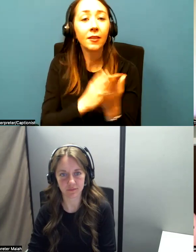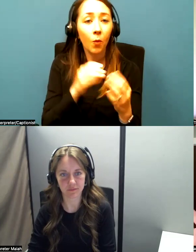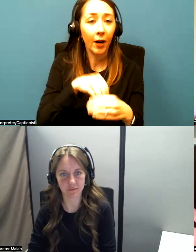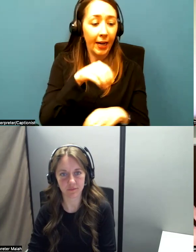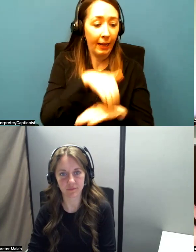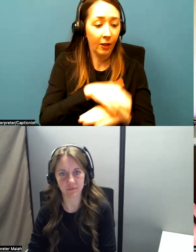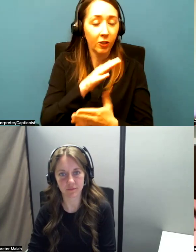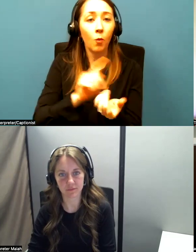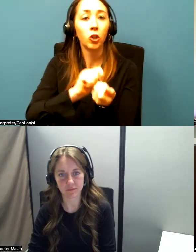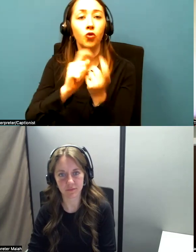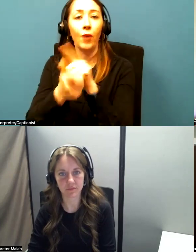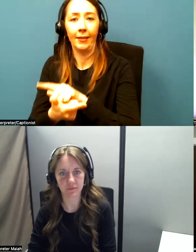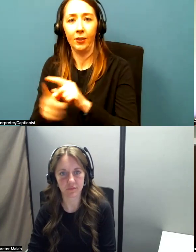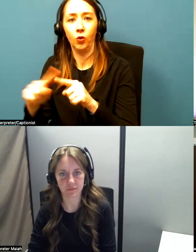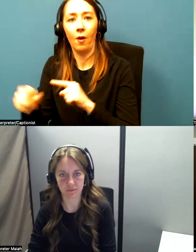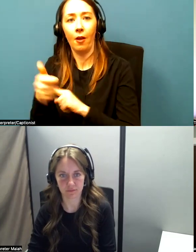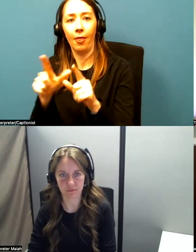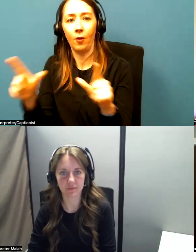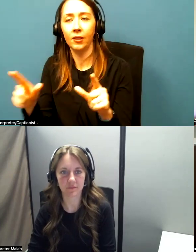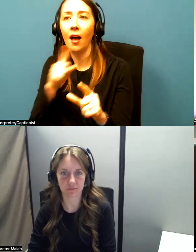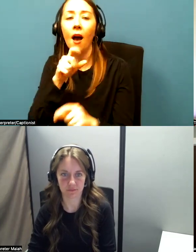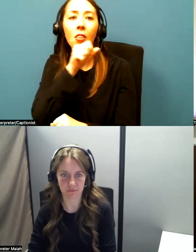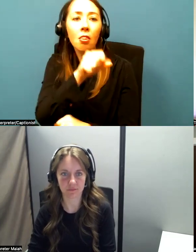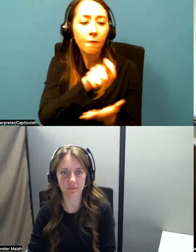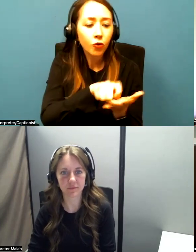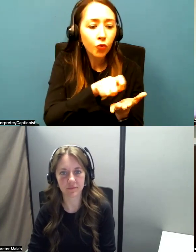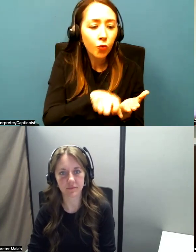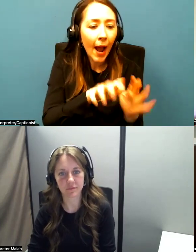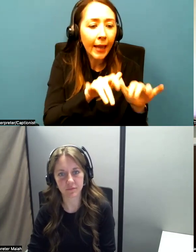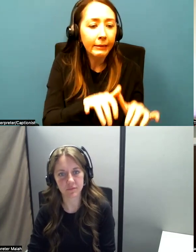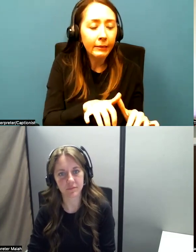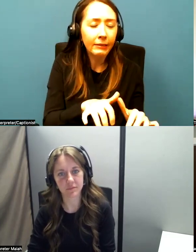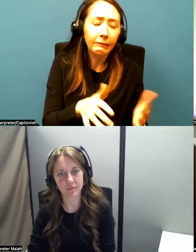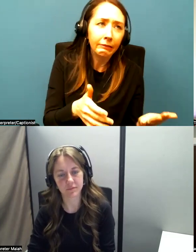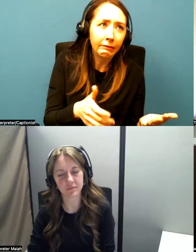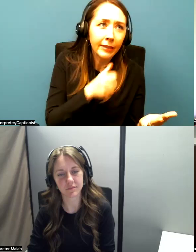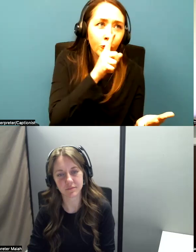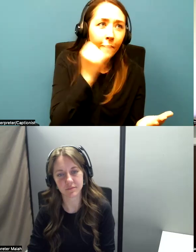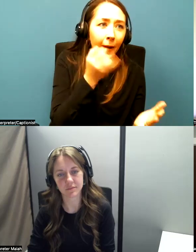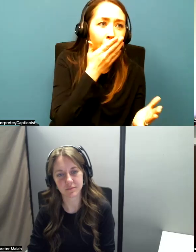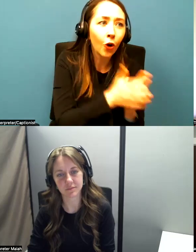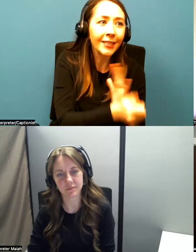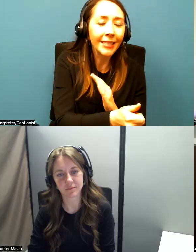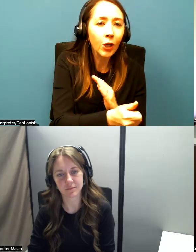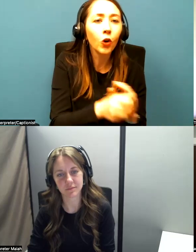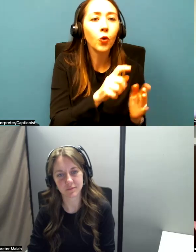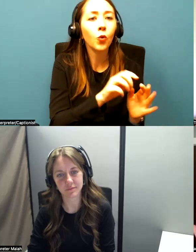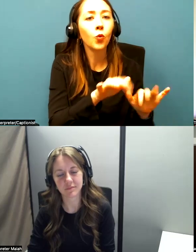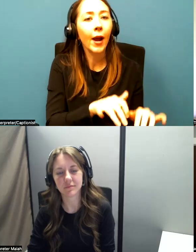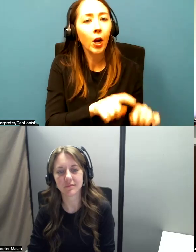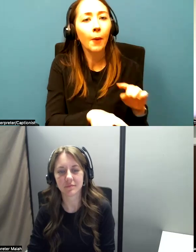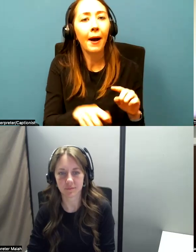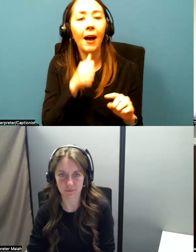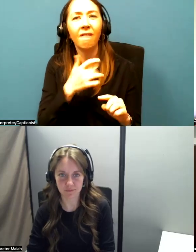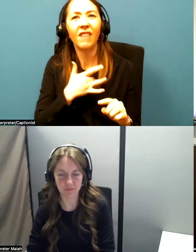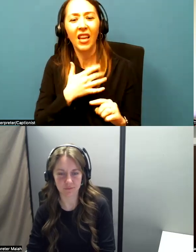been translated. And, I love to write. I don't know if I'm a very good writer, but I was like feeling sad about